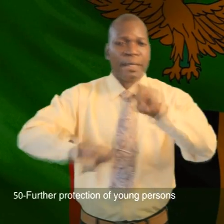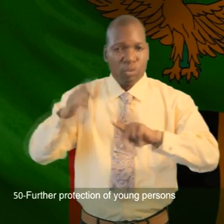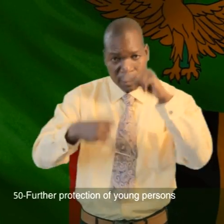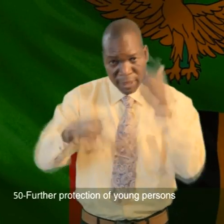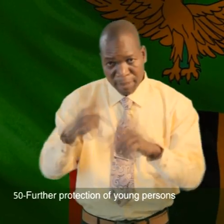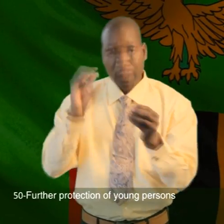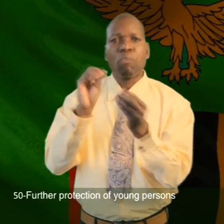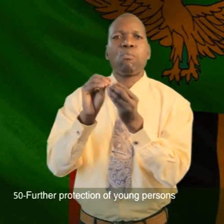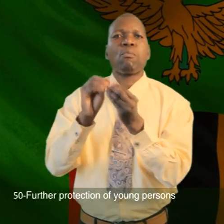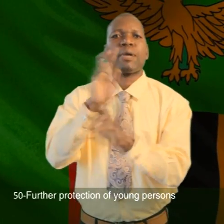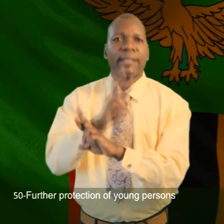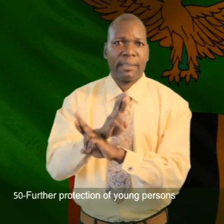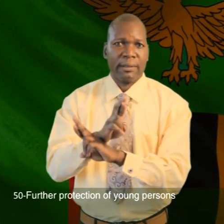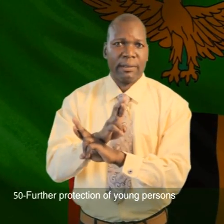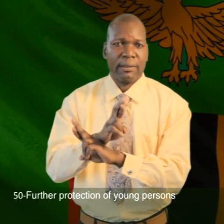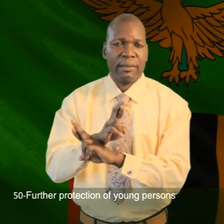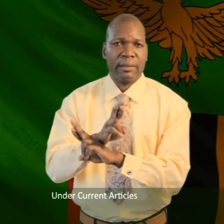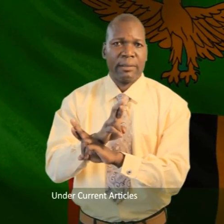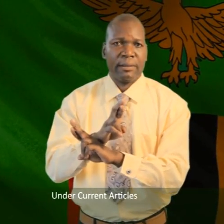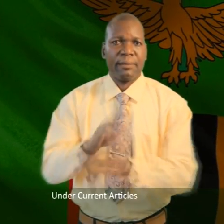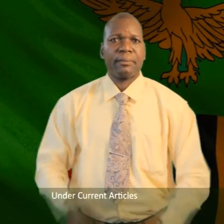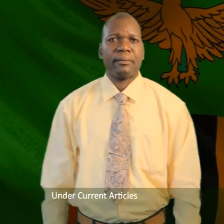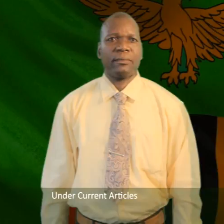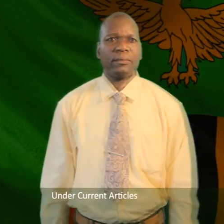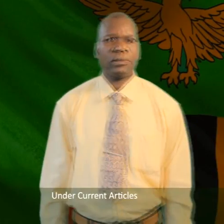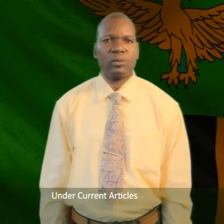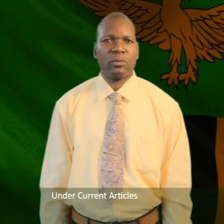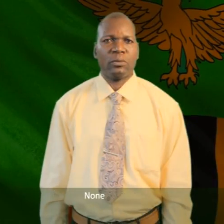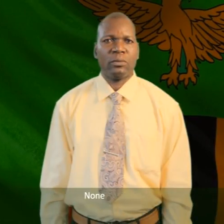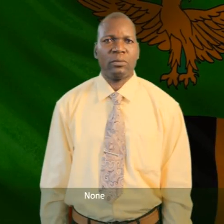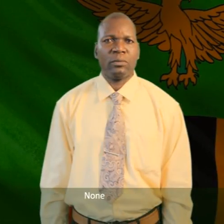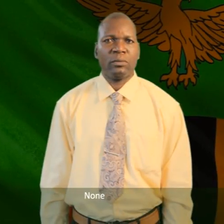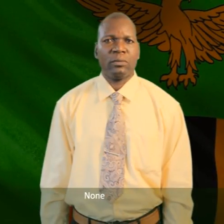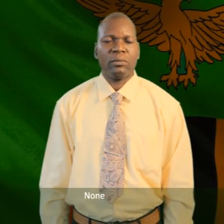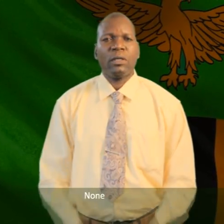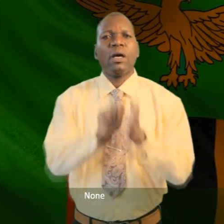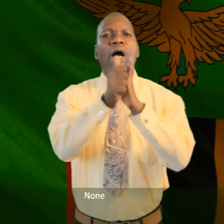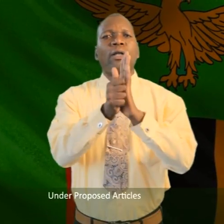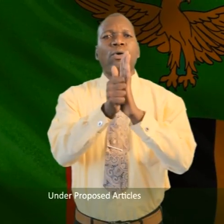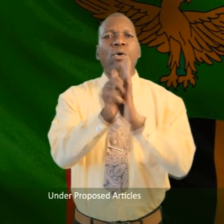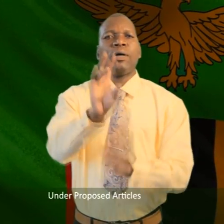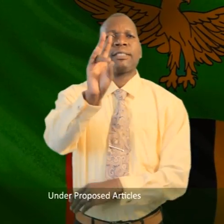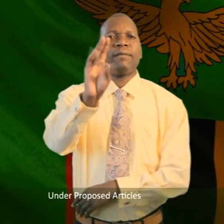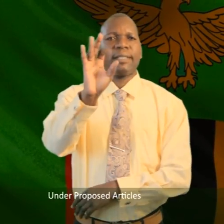Further protection of young person. Under current articles, none. Under proposed